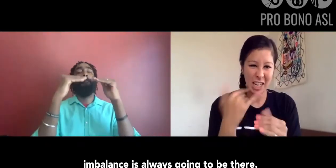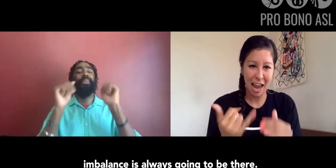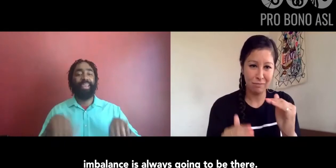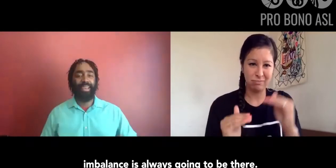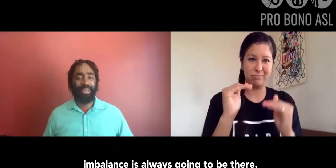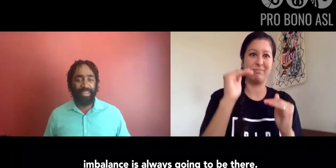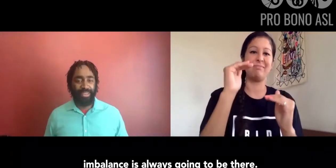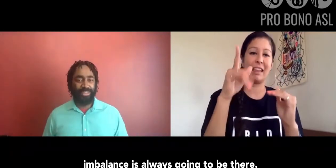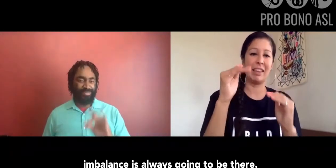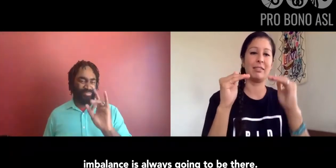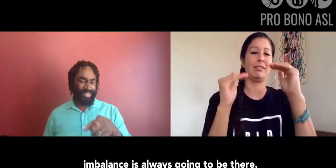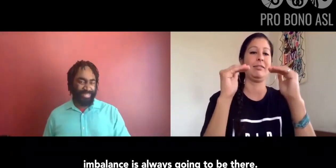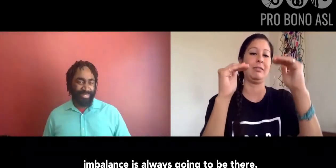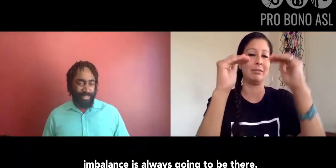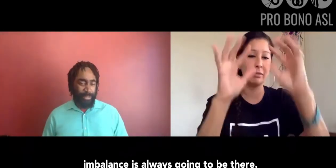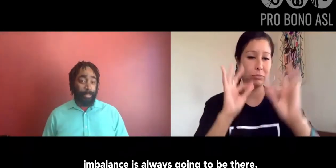always going to be there.